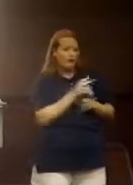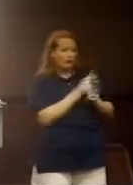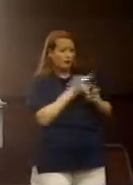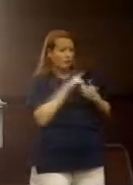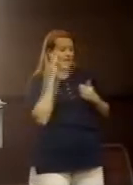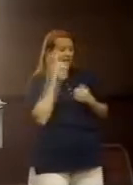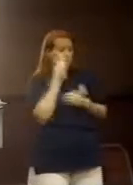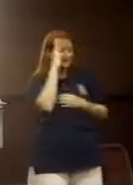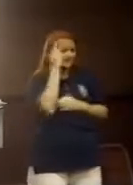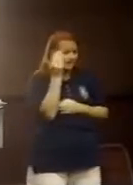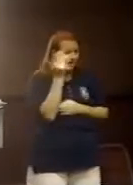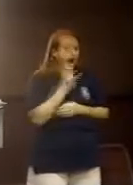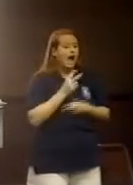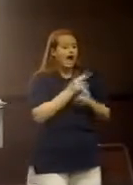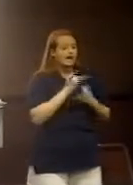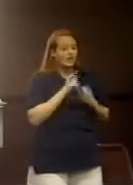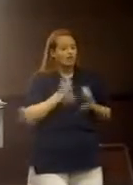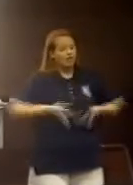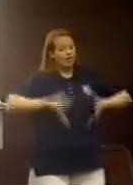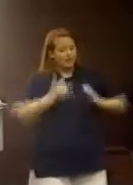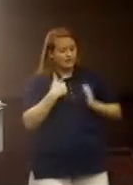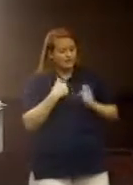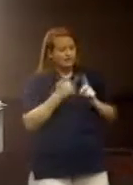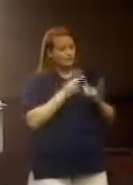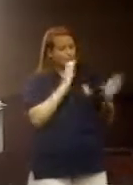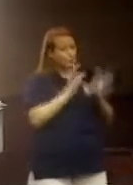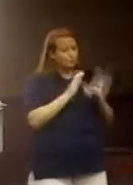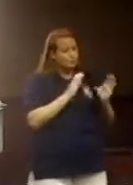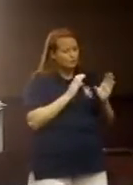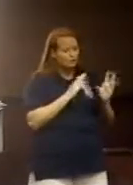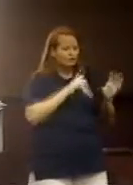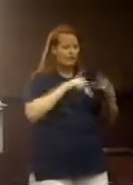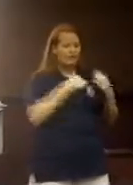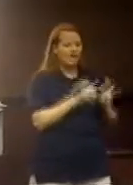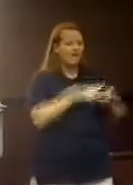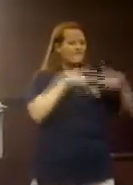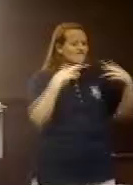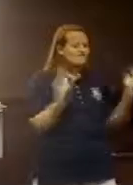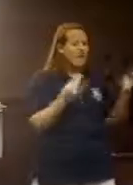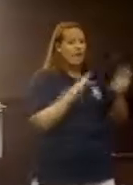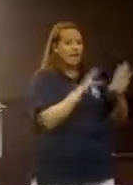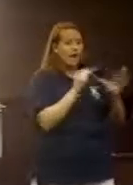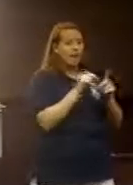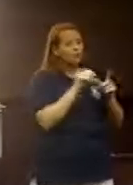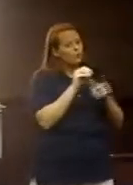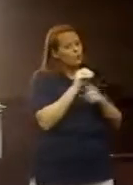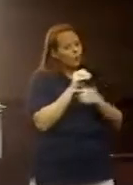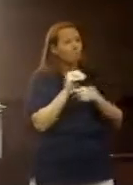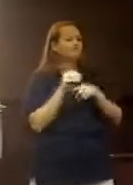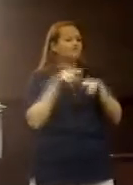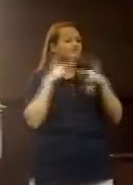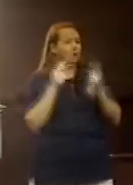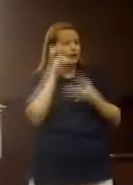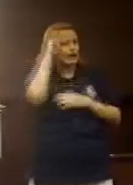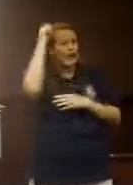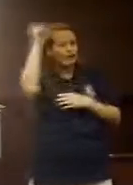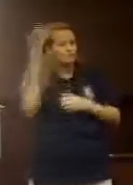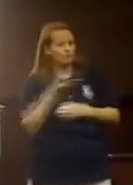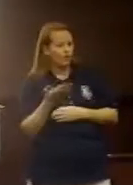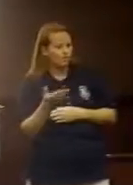was invented. I care that it allows me to communicate about very common as well as very abstract